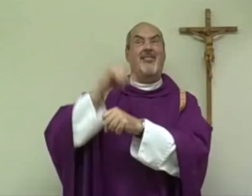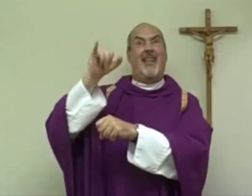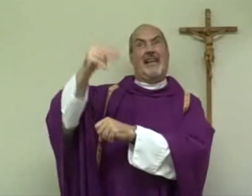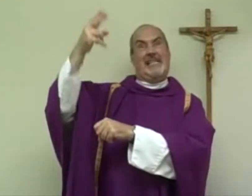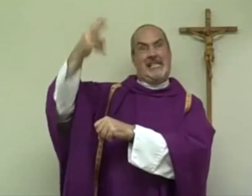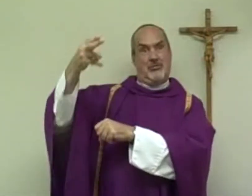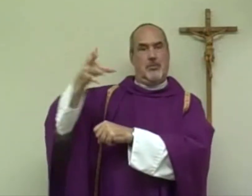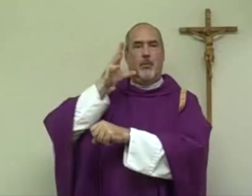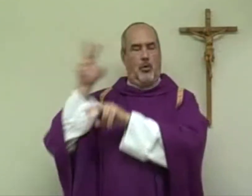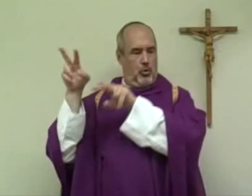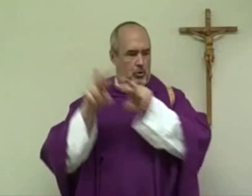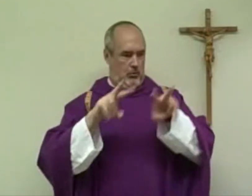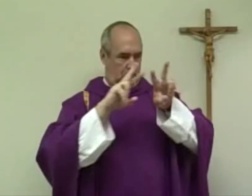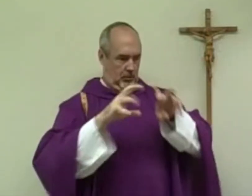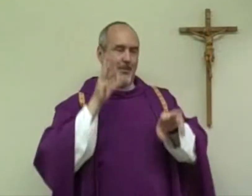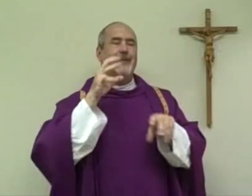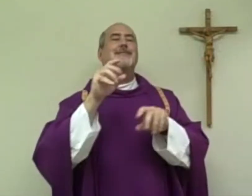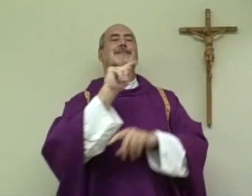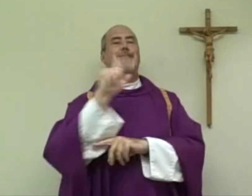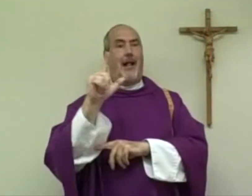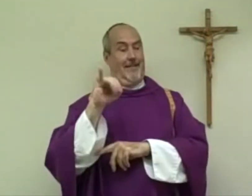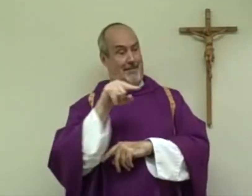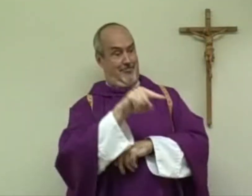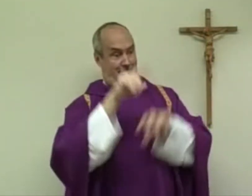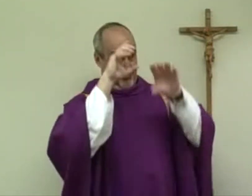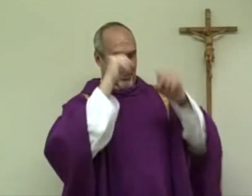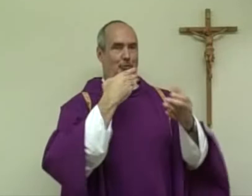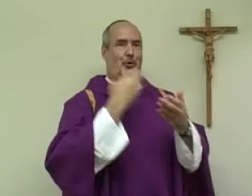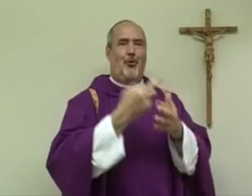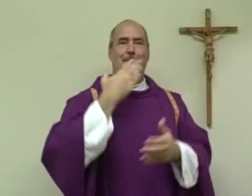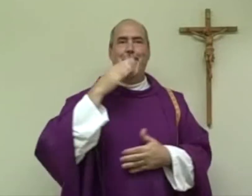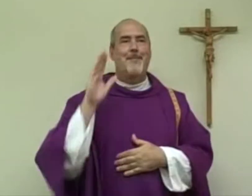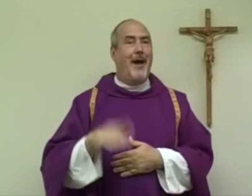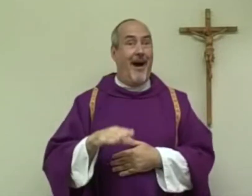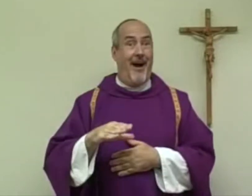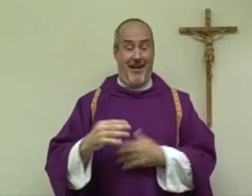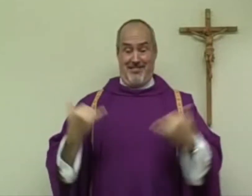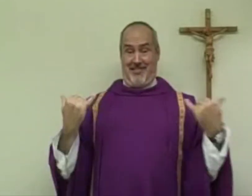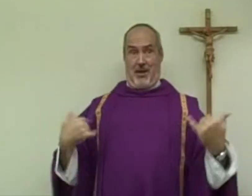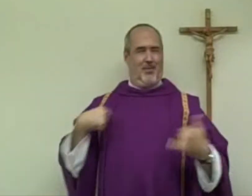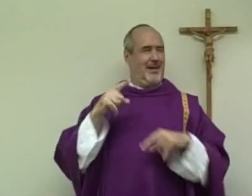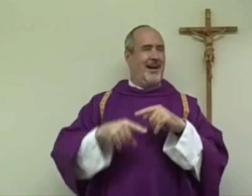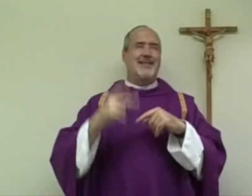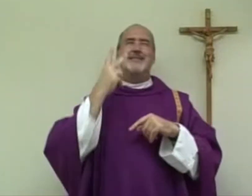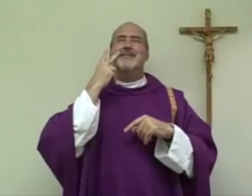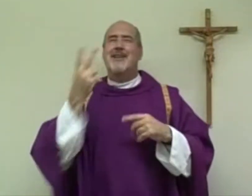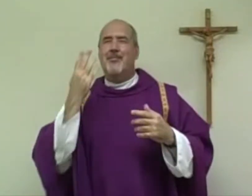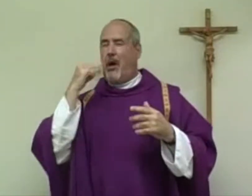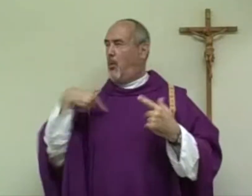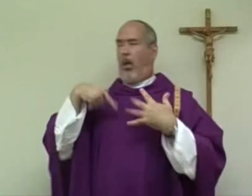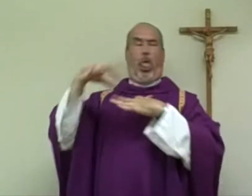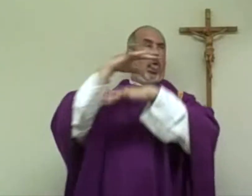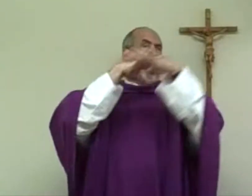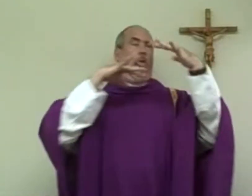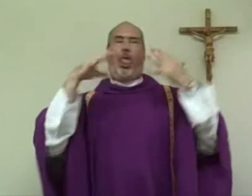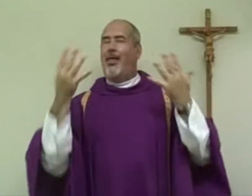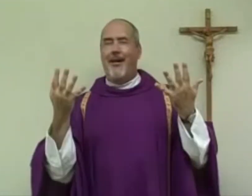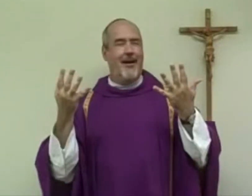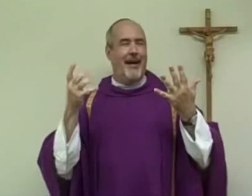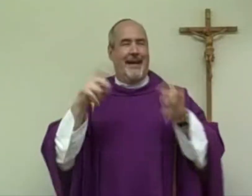let 100 or 2 years go by and let those generations look back and decide whether the president was a good one or a bad